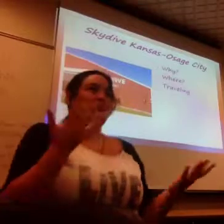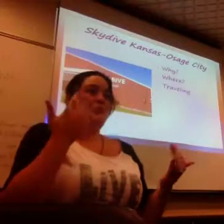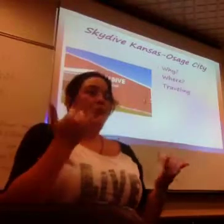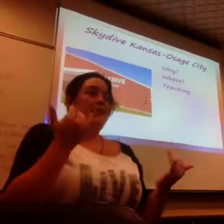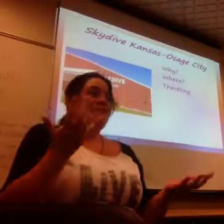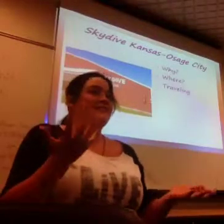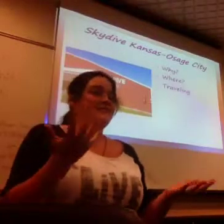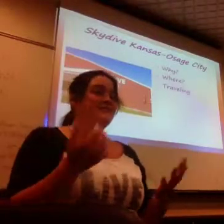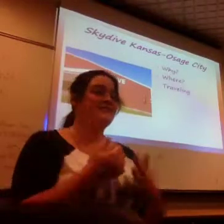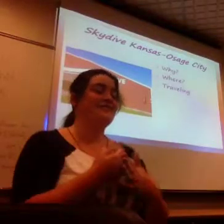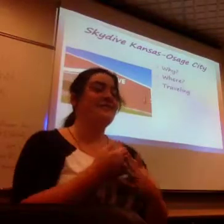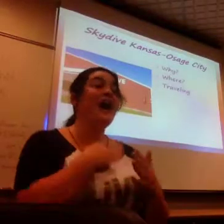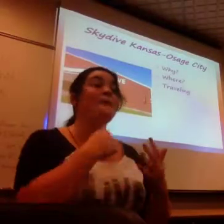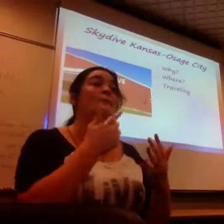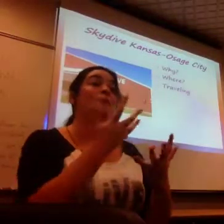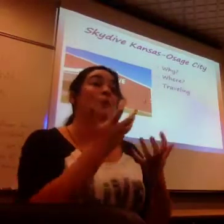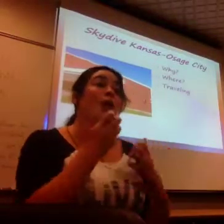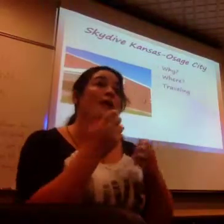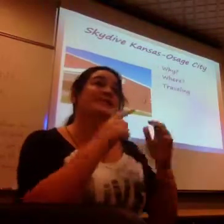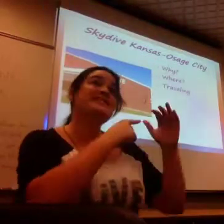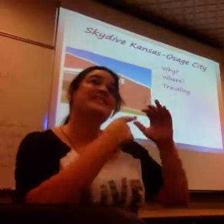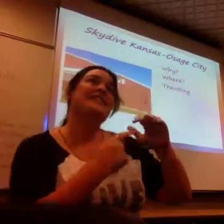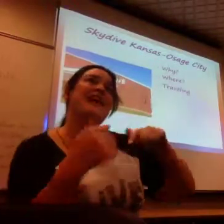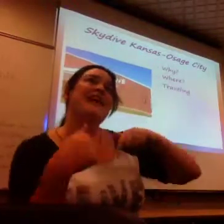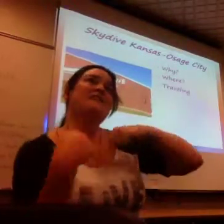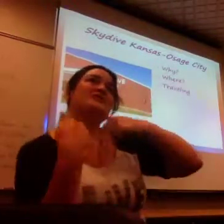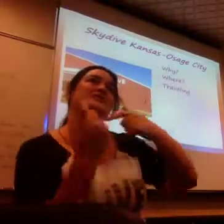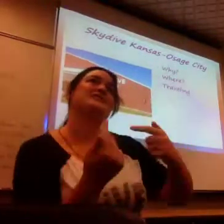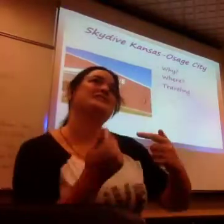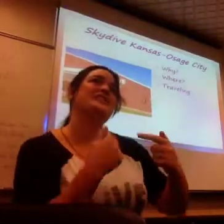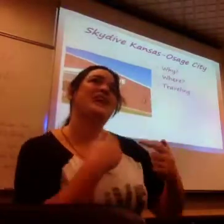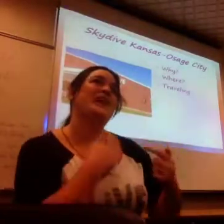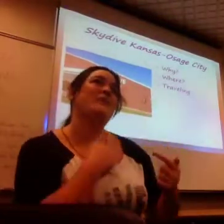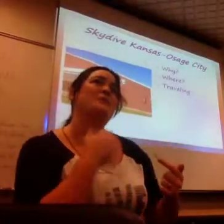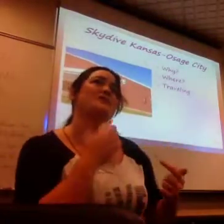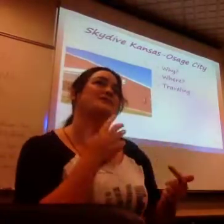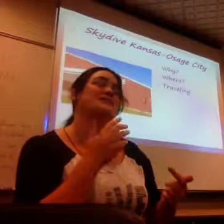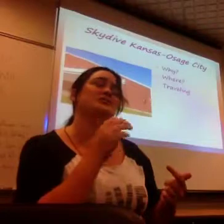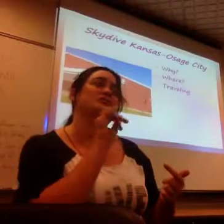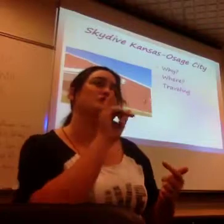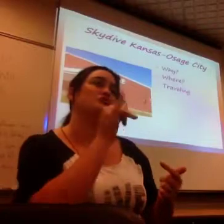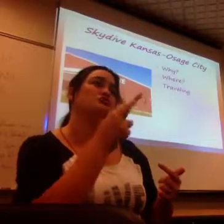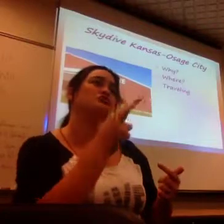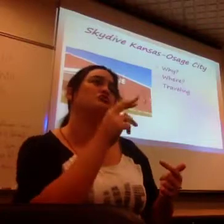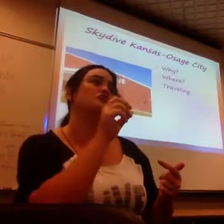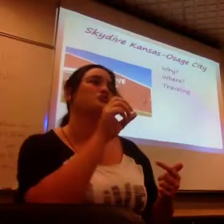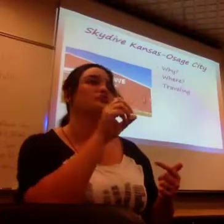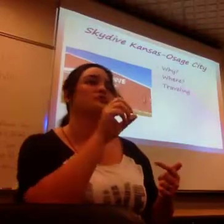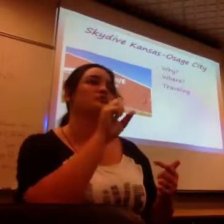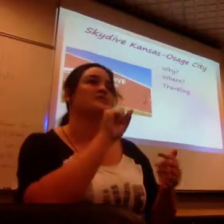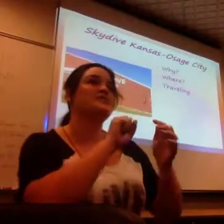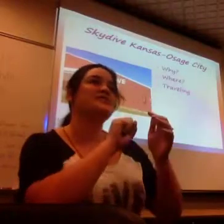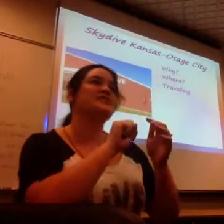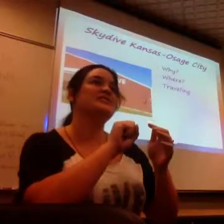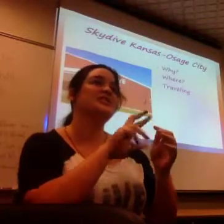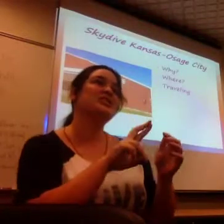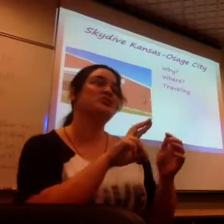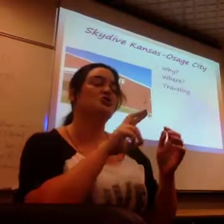I've been wanting to skydive since I was a junior or senior in high school, and I guess you can call me